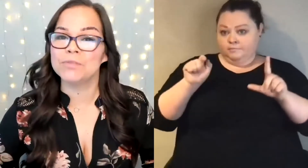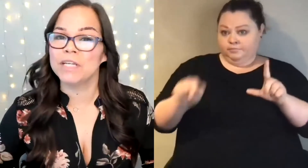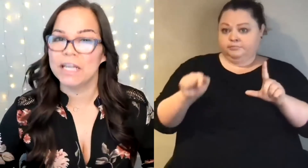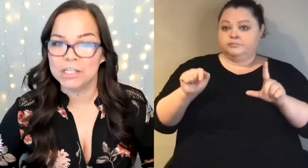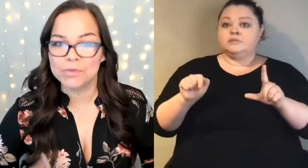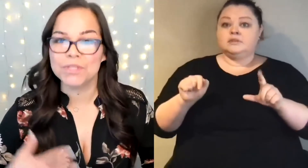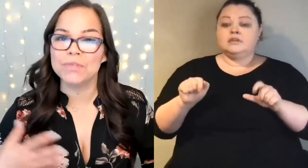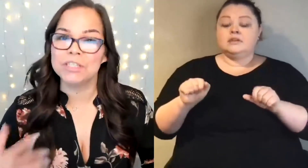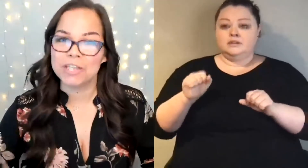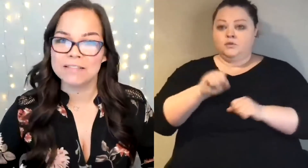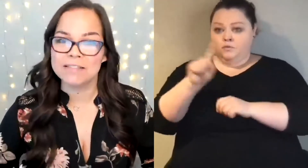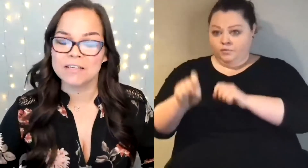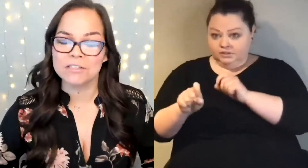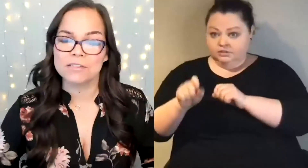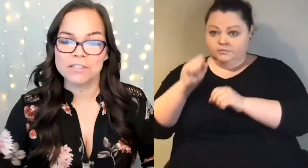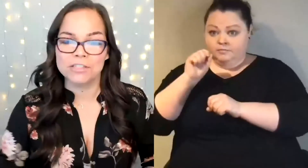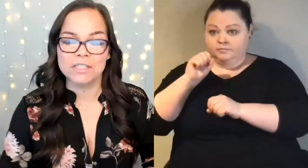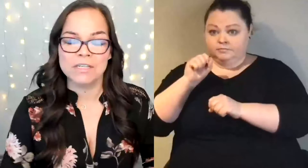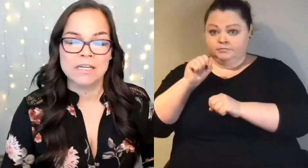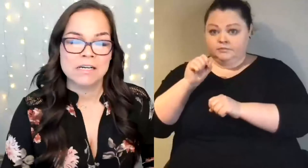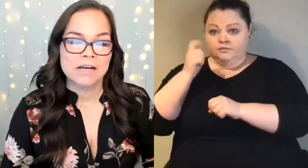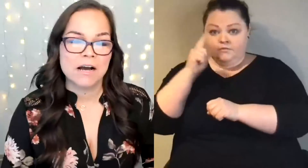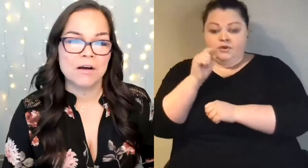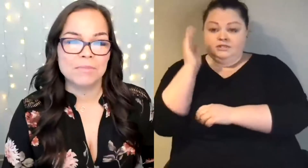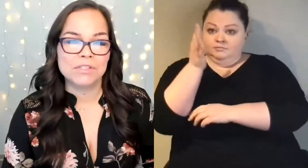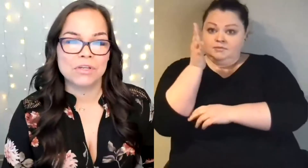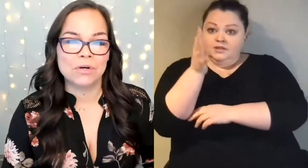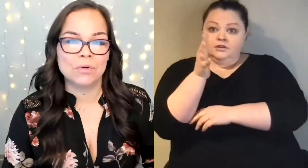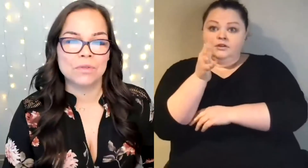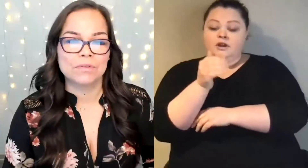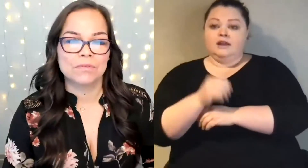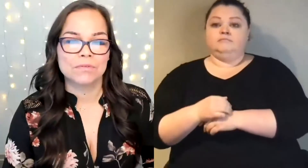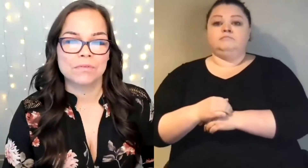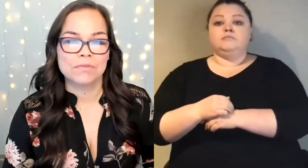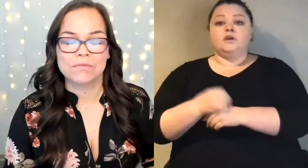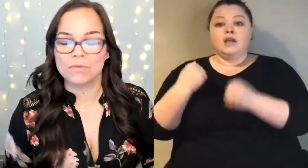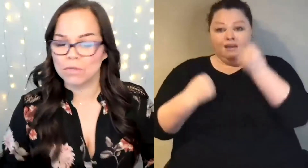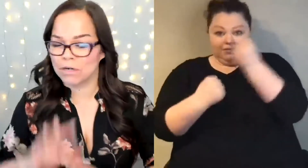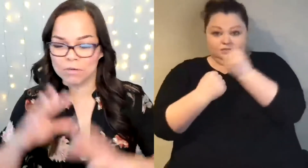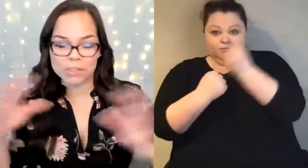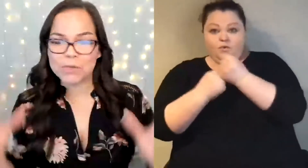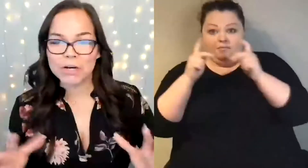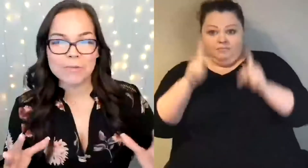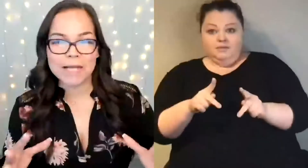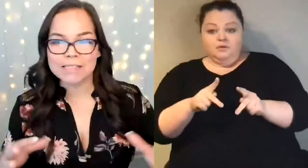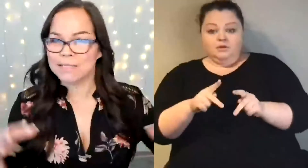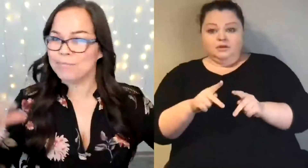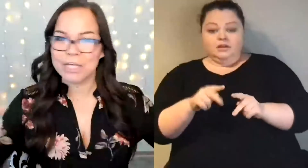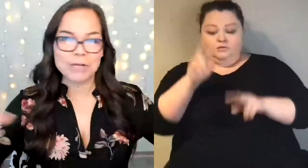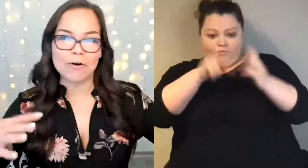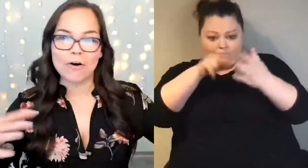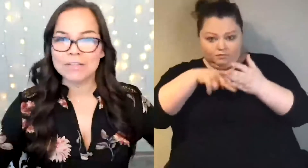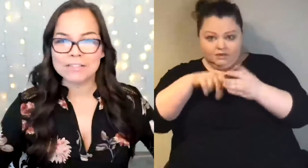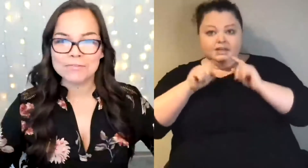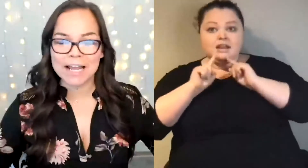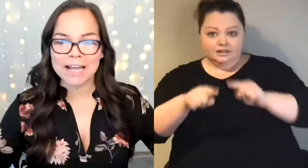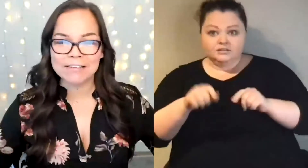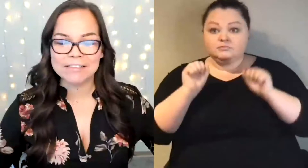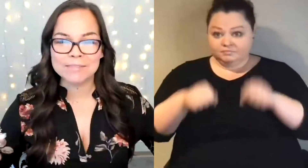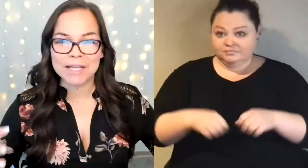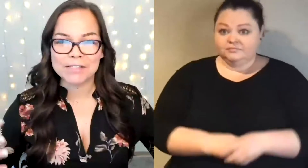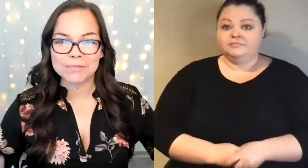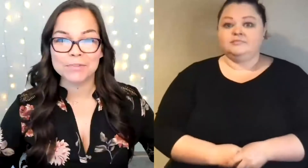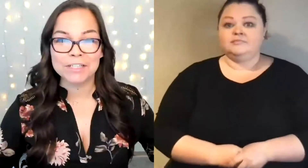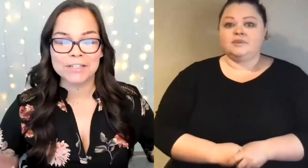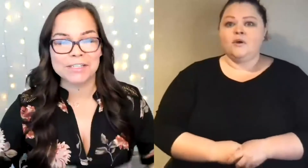who are ready to engage with you in the chat section. So We're doing our best to meet you at all the different